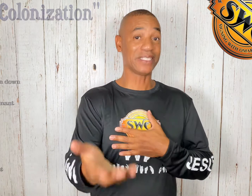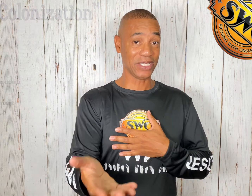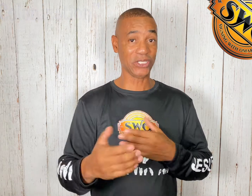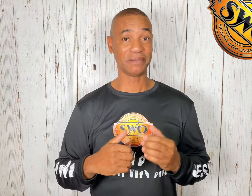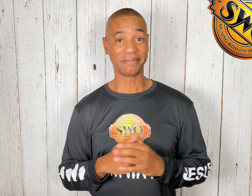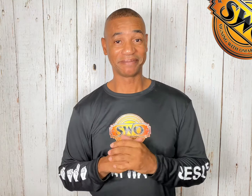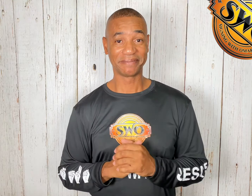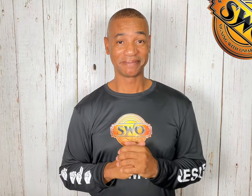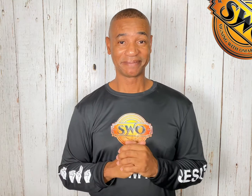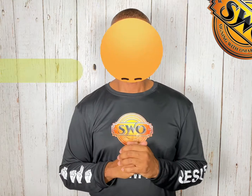colonization.